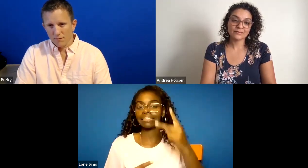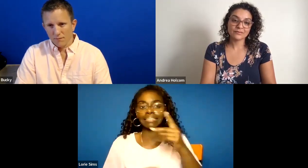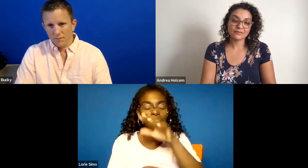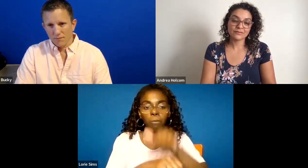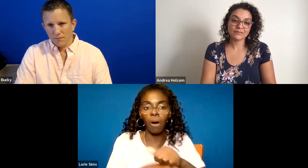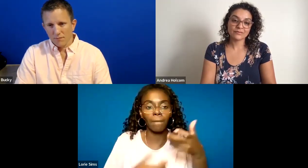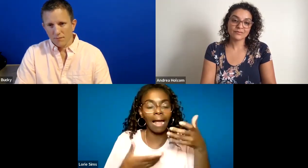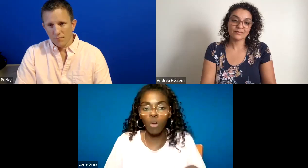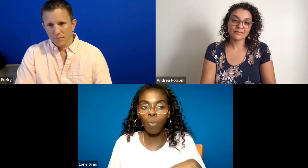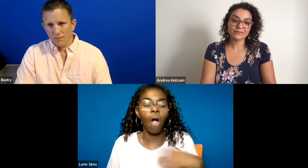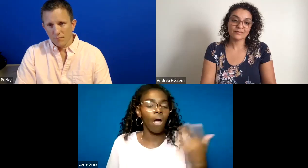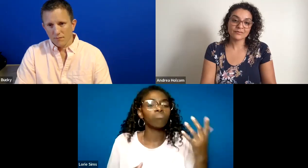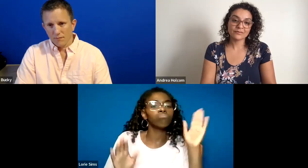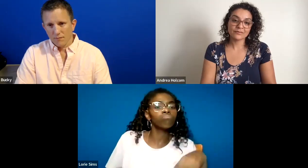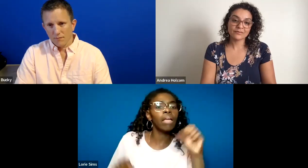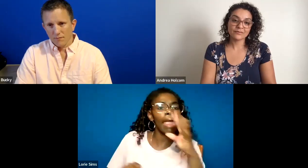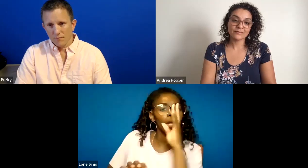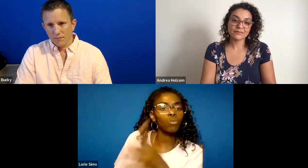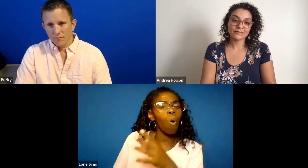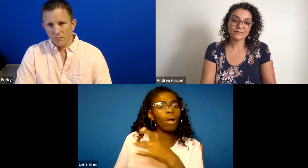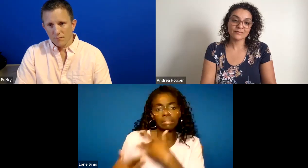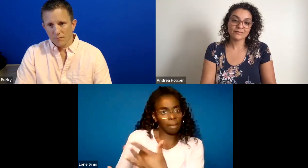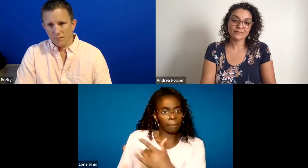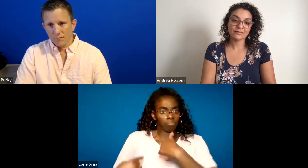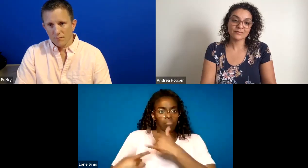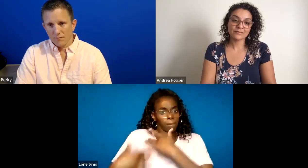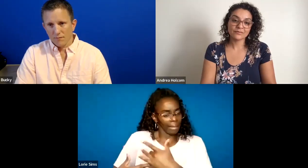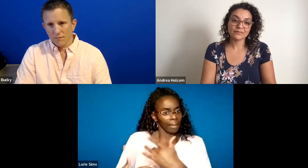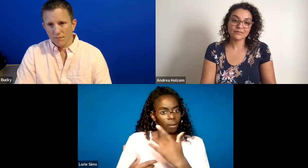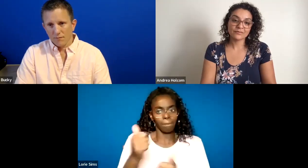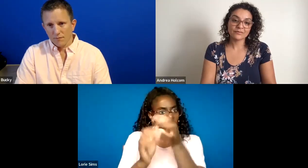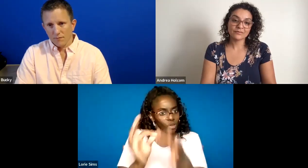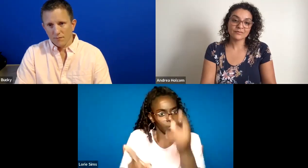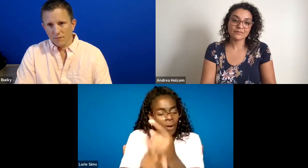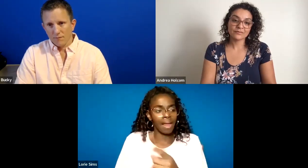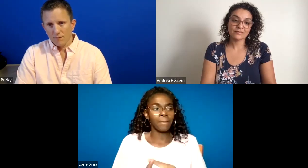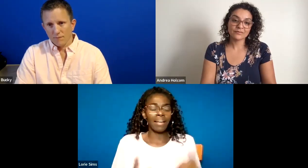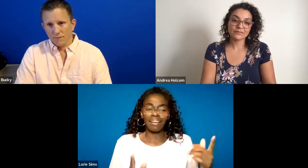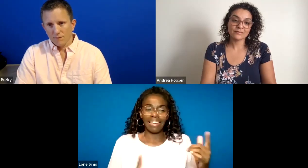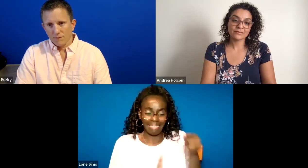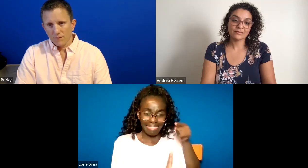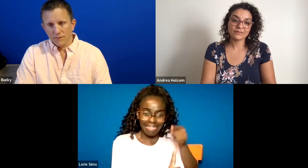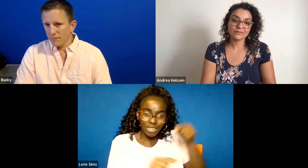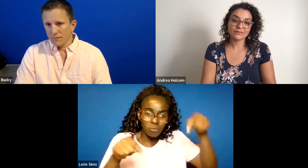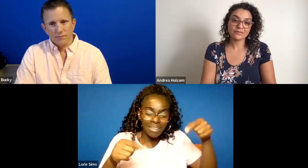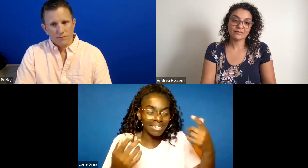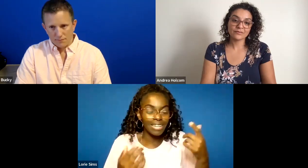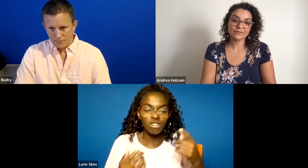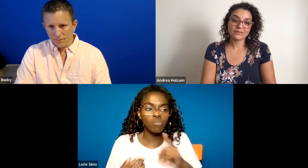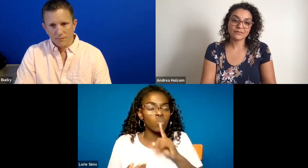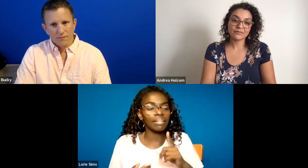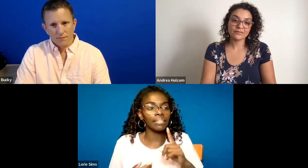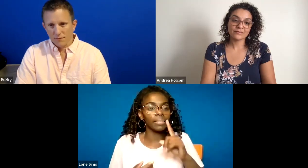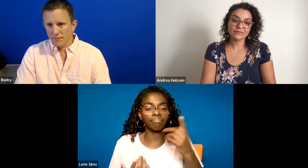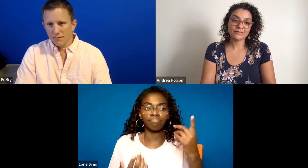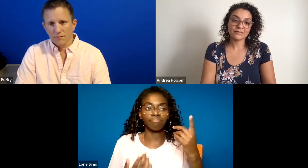4-part series. These are people who are being educated, regarding white supremacy, I didn't know that. And so I came